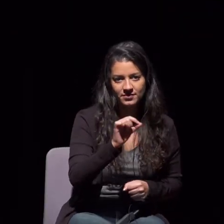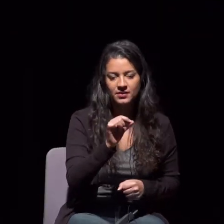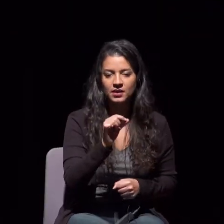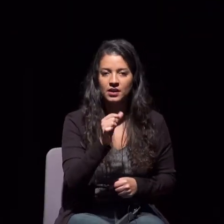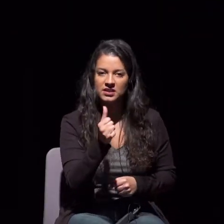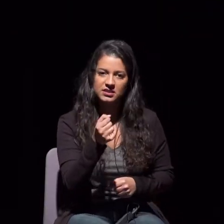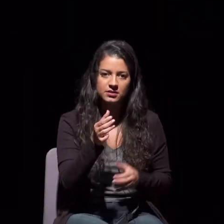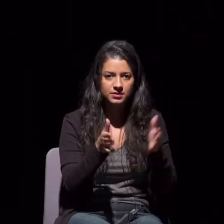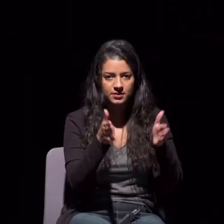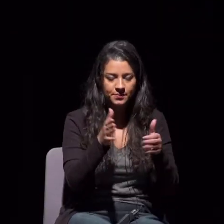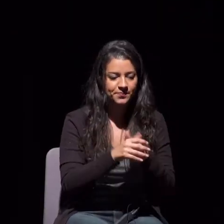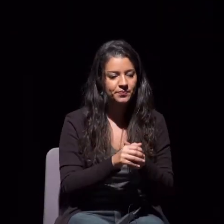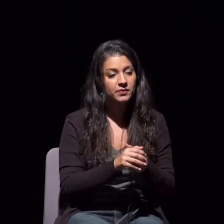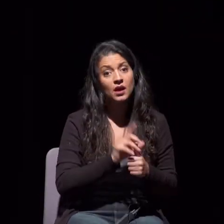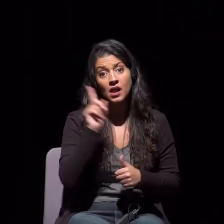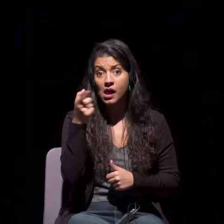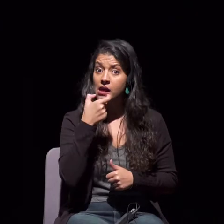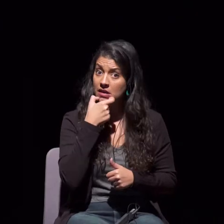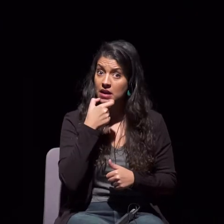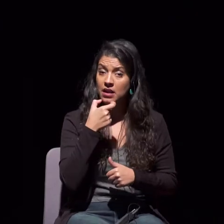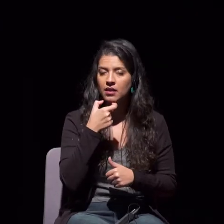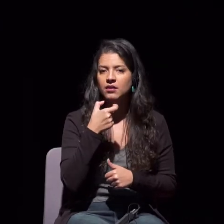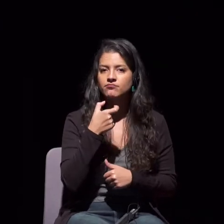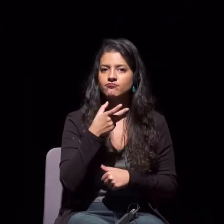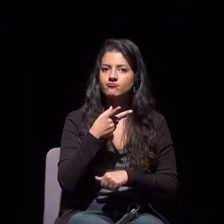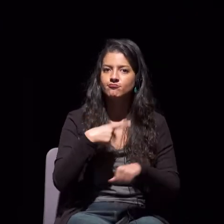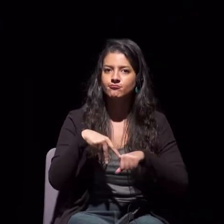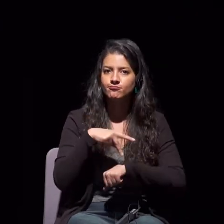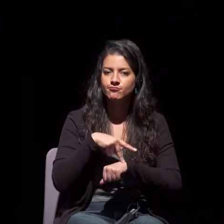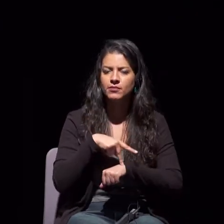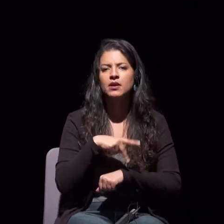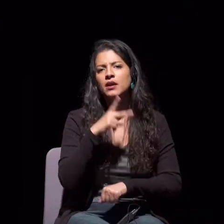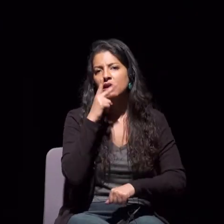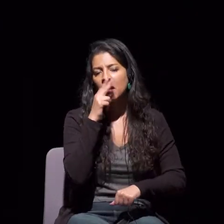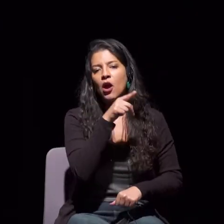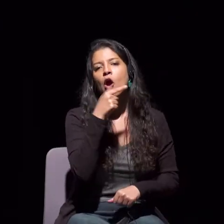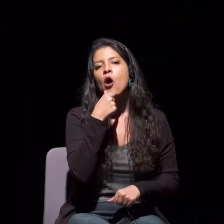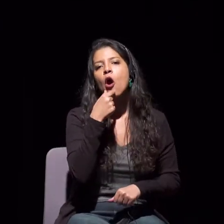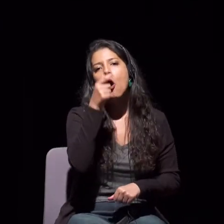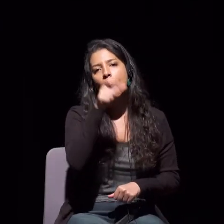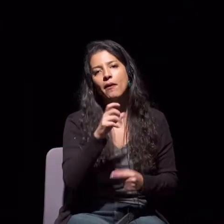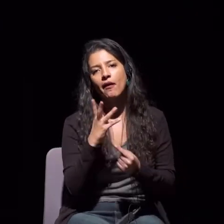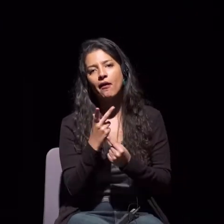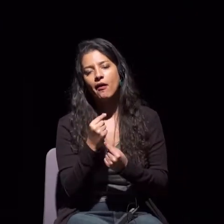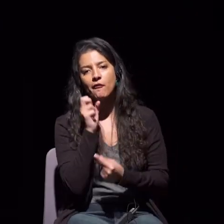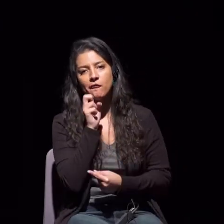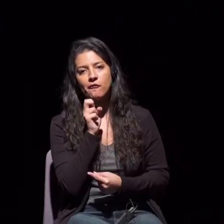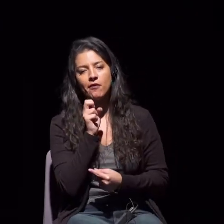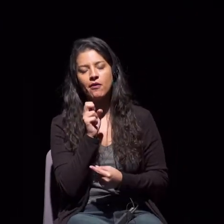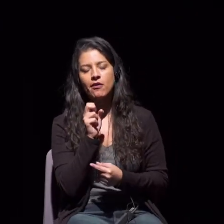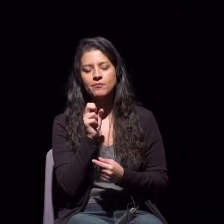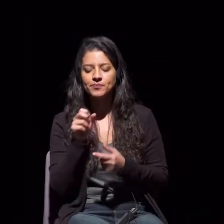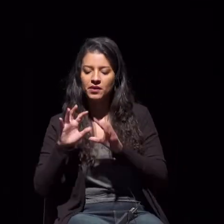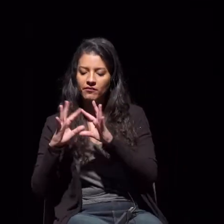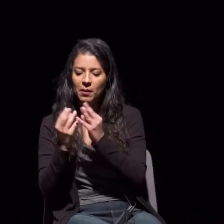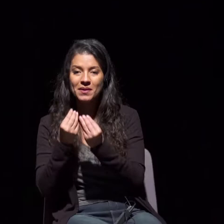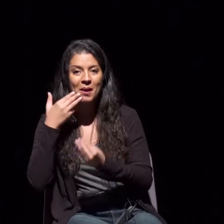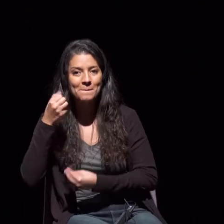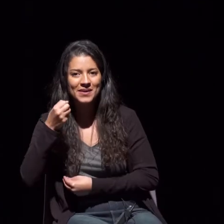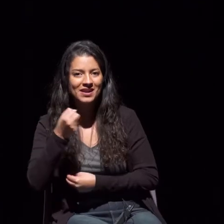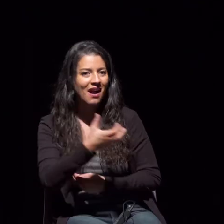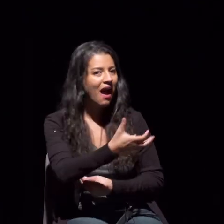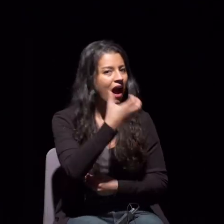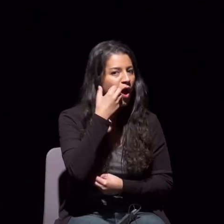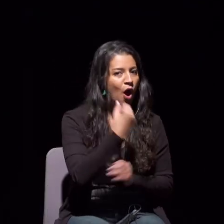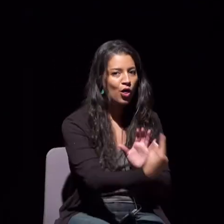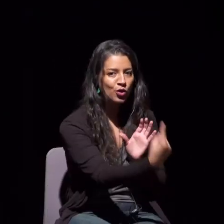place amongst the mostly white adoptive families. Consequently, Joseph was placed in care at